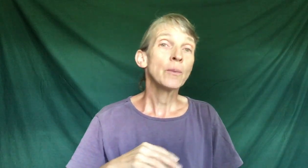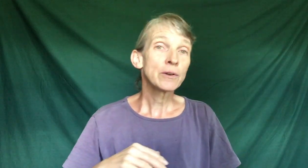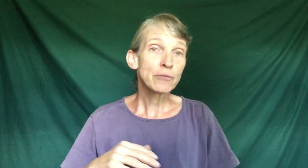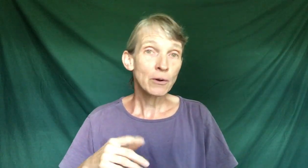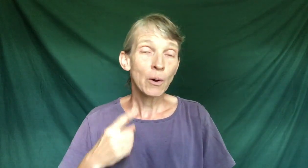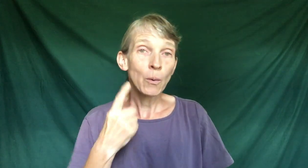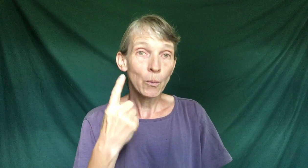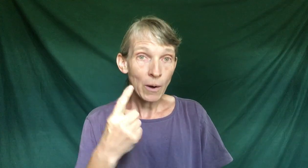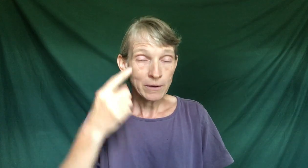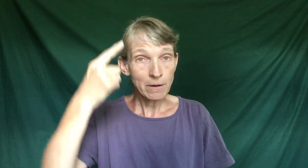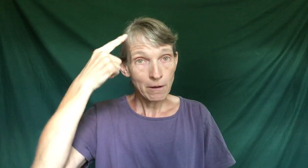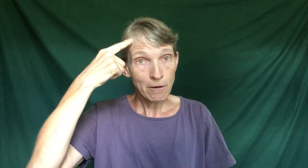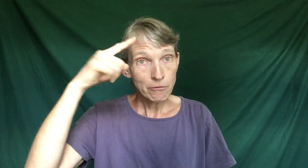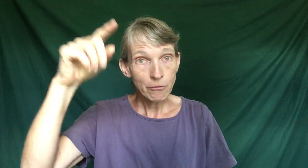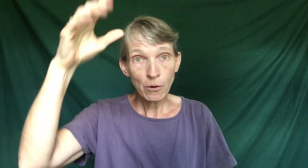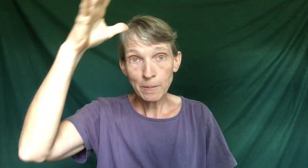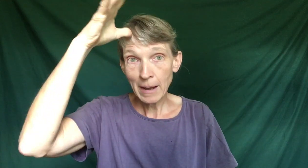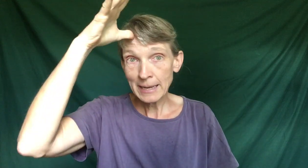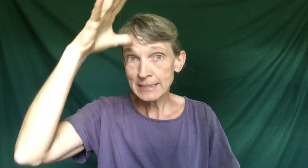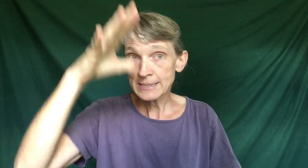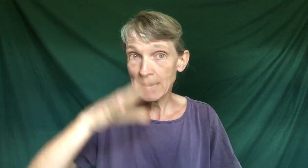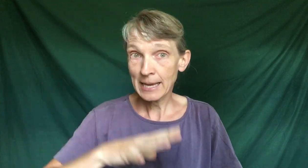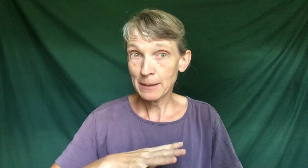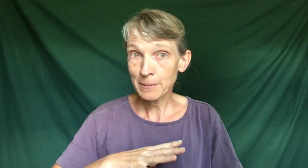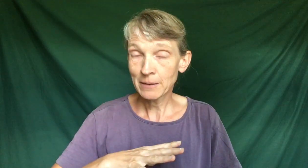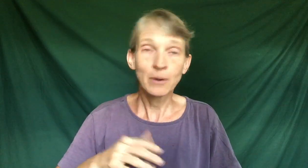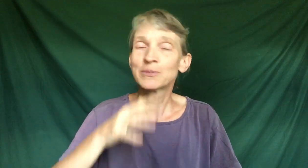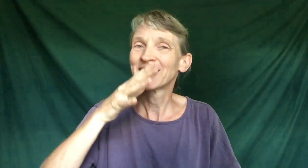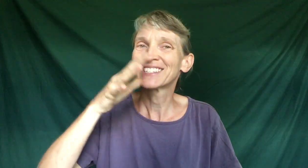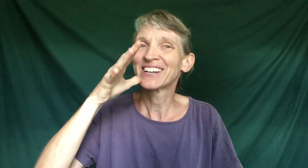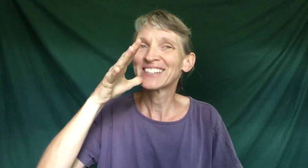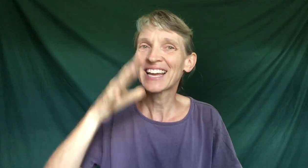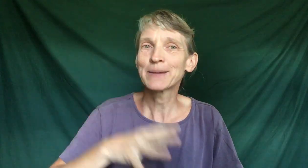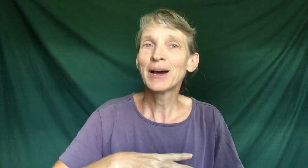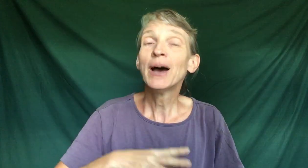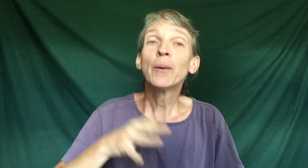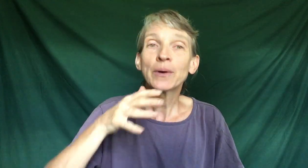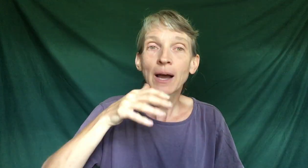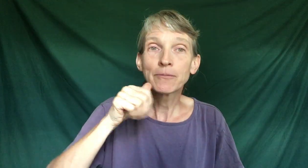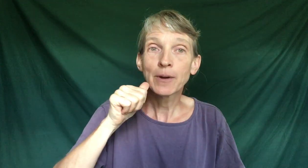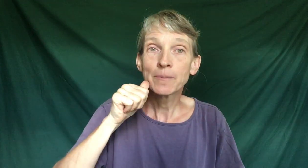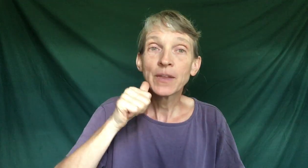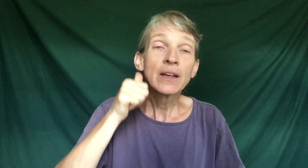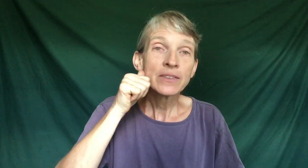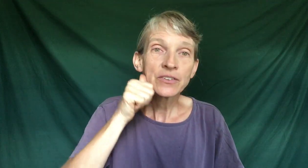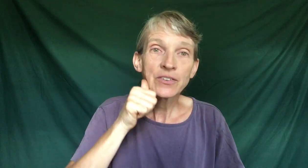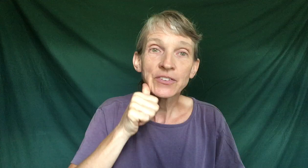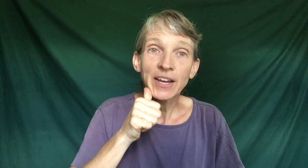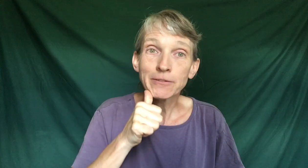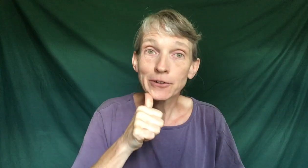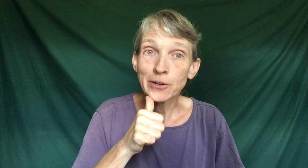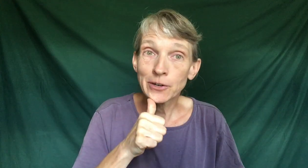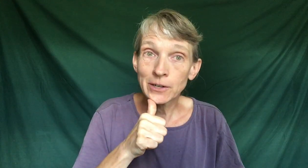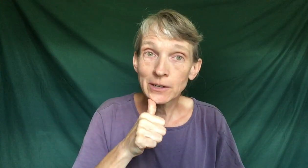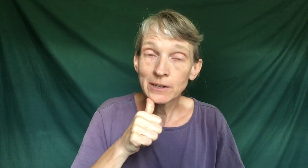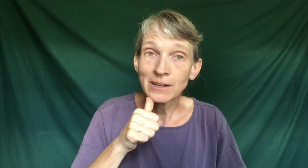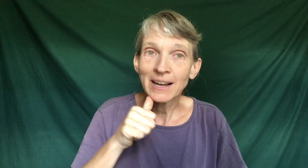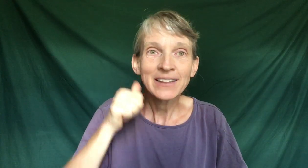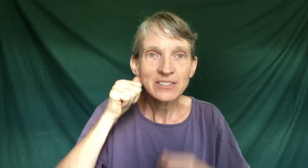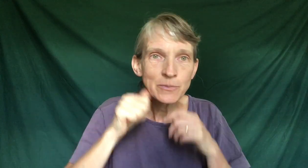1 for my dame. Oops, sorry, dame would come from, this is the sign for girl, and that's from the